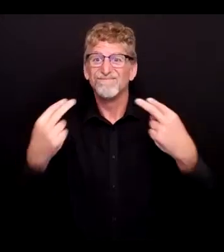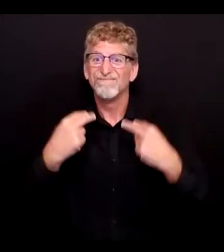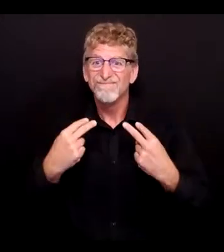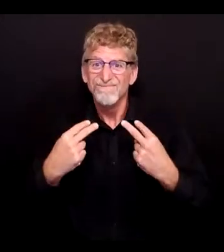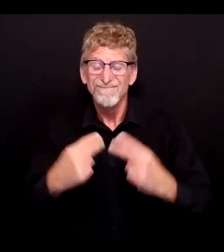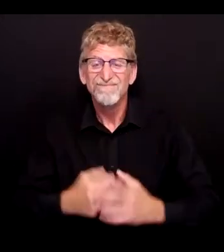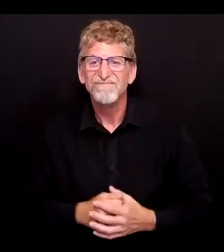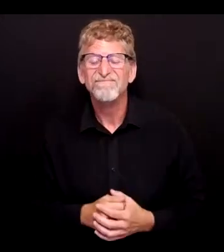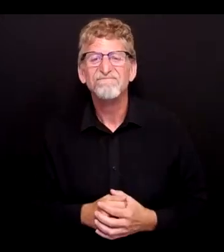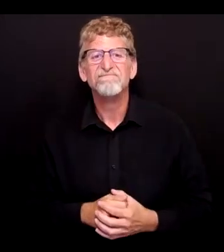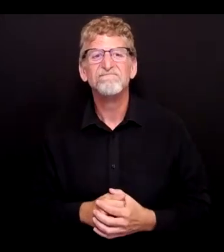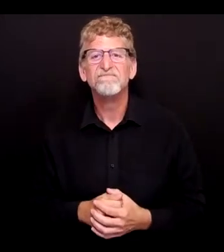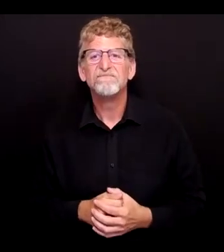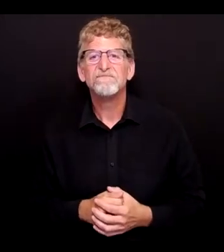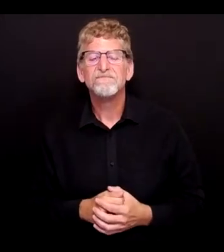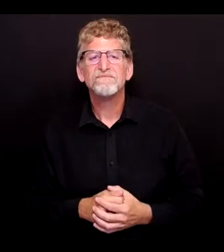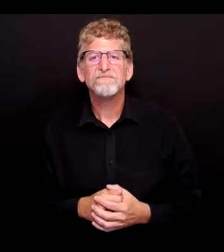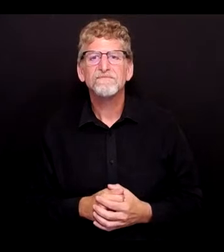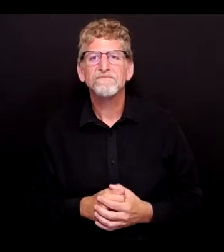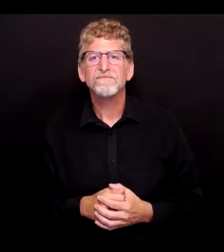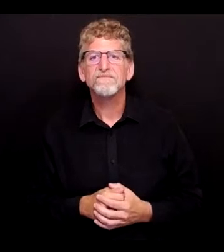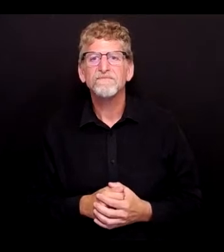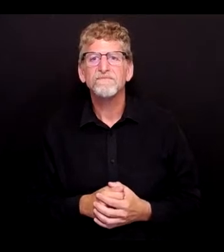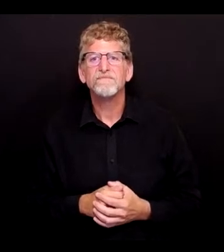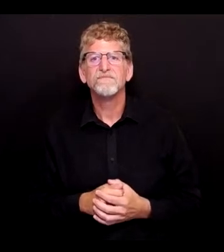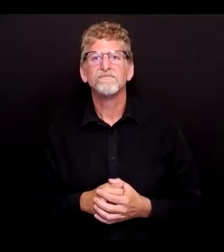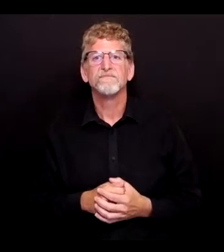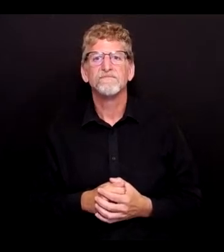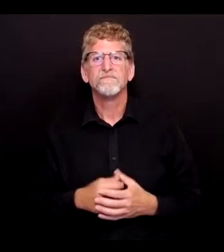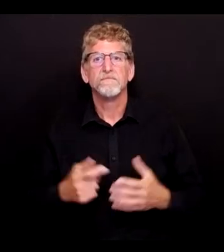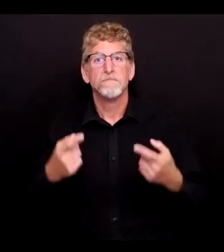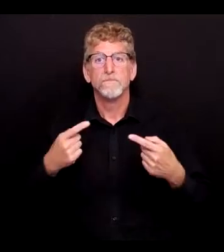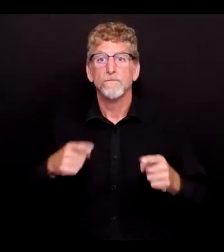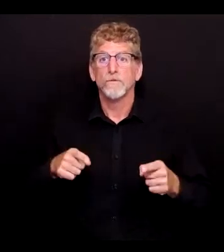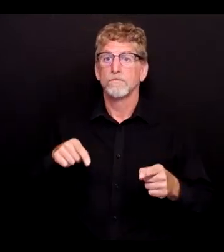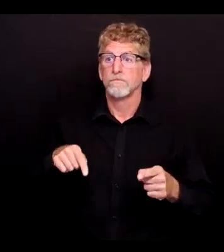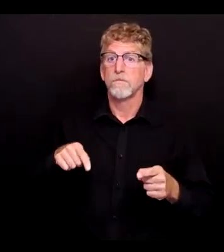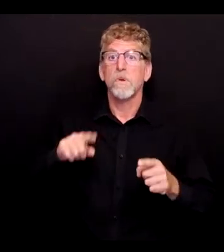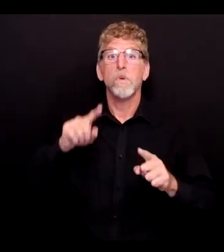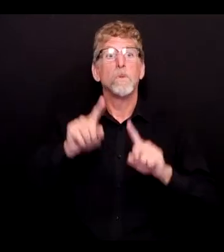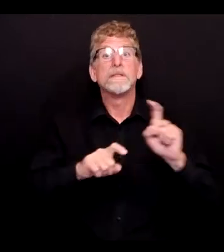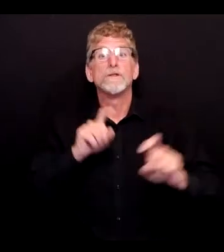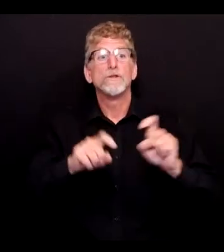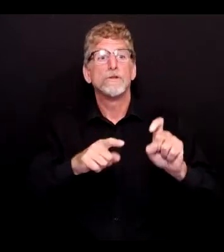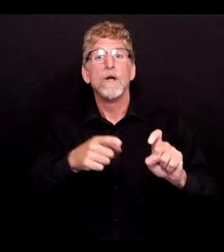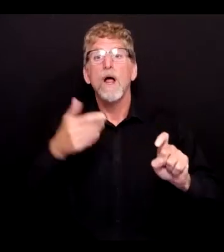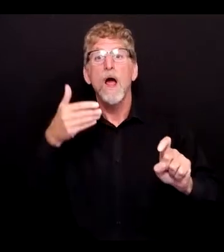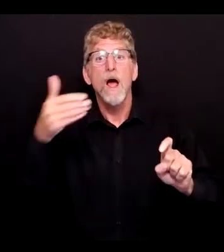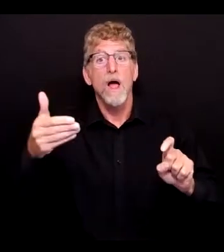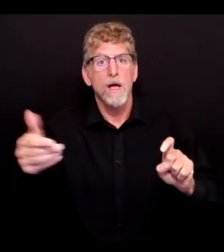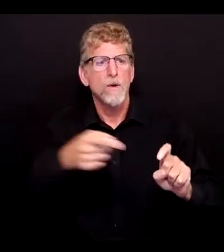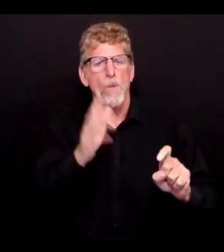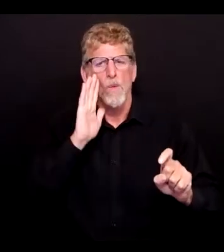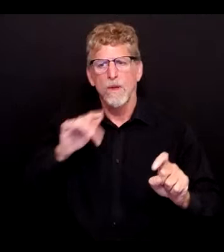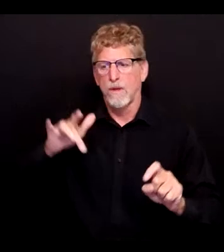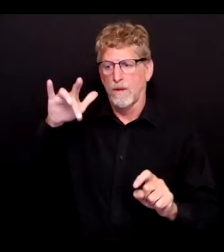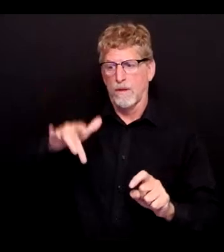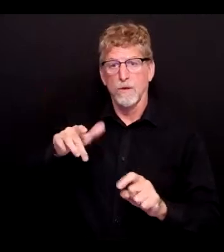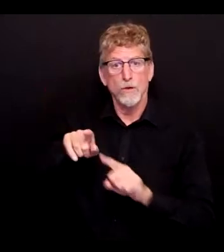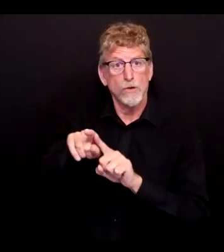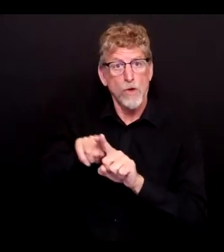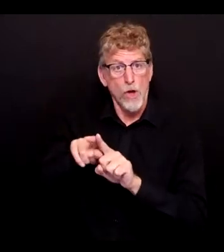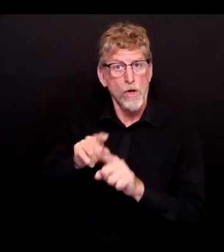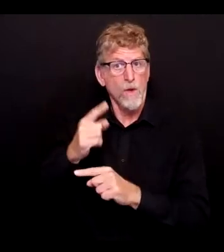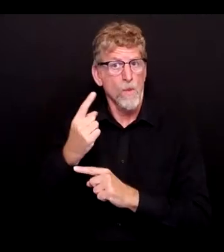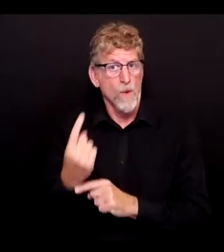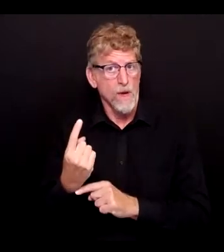noise. To ask a question during the session, you will need to press star 1 on your telephone. If you require any further assistance, please